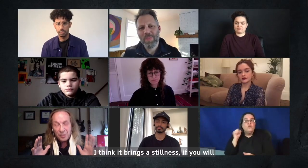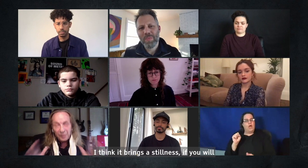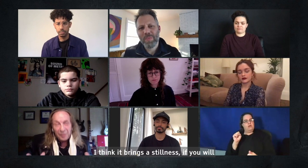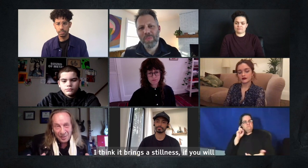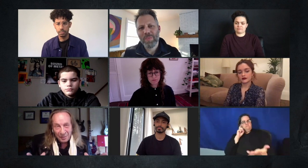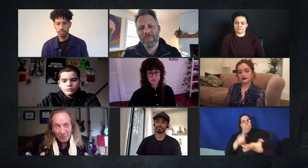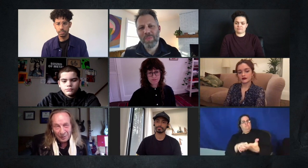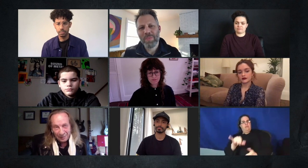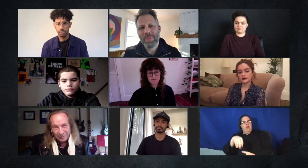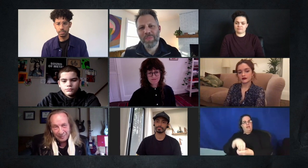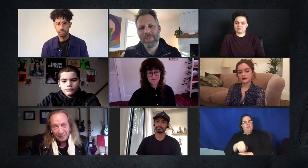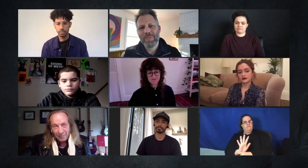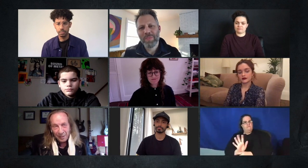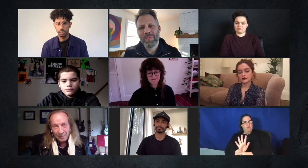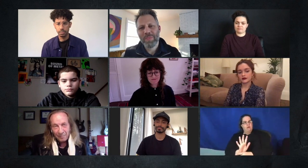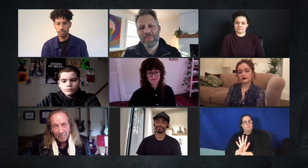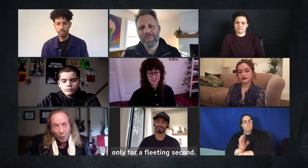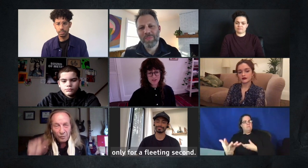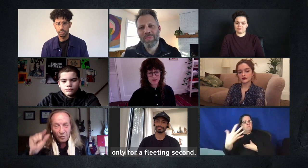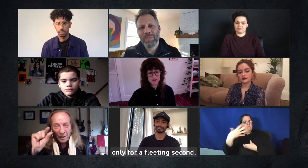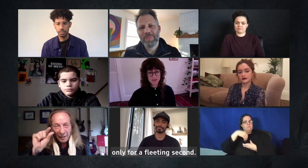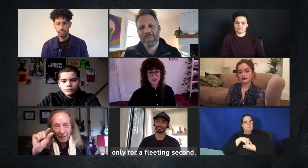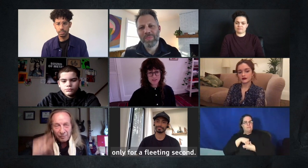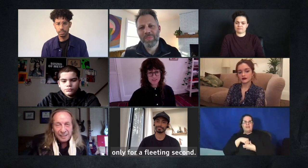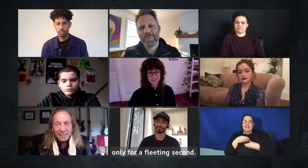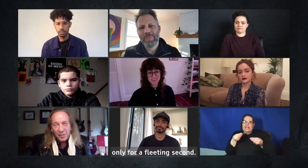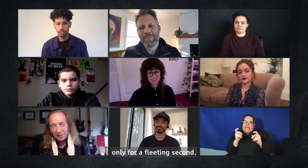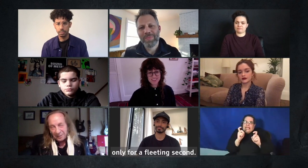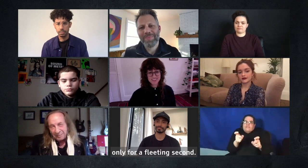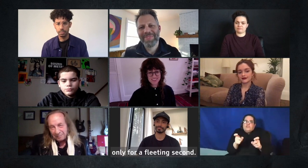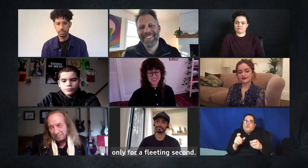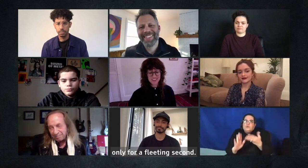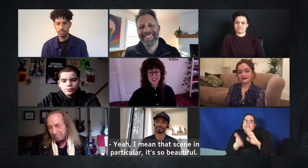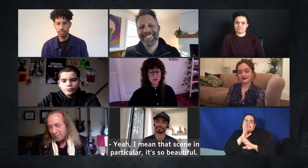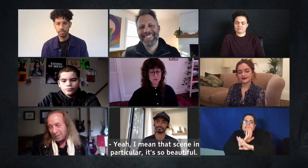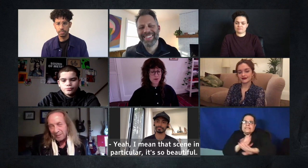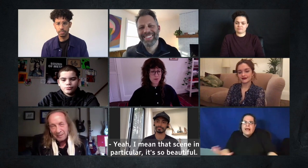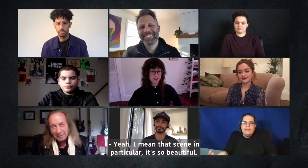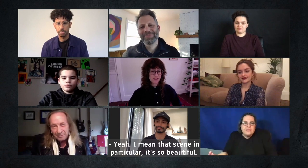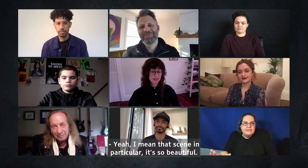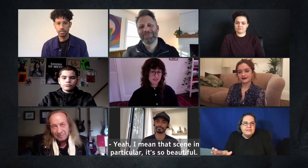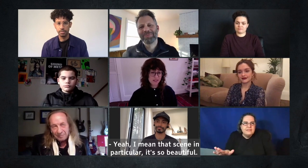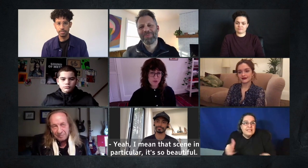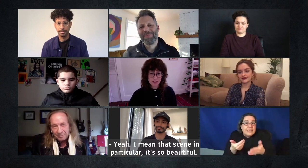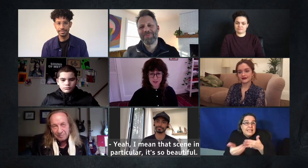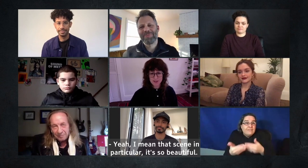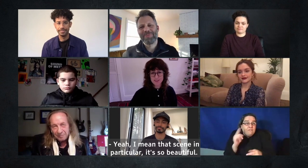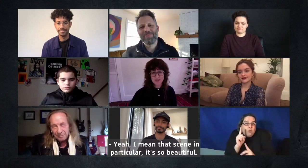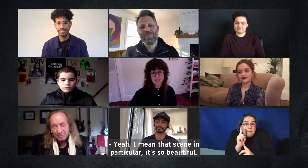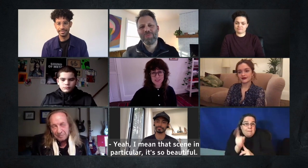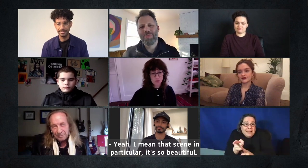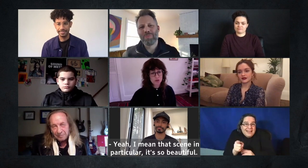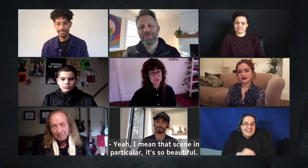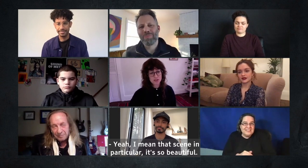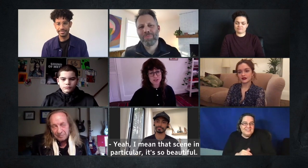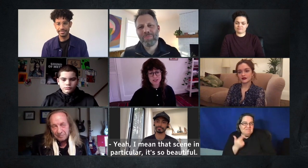it brings a stillness, if you will, only for a fleeting second. Yeah, I mean, that scene in particular is just,